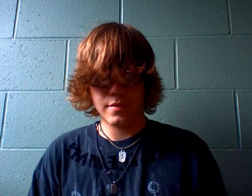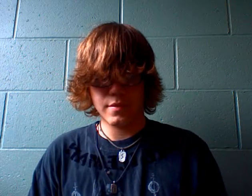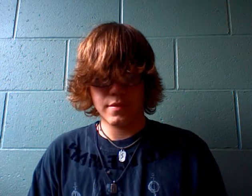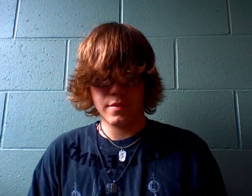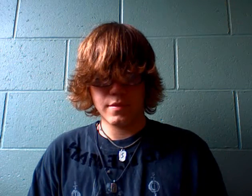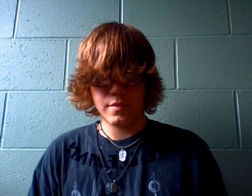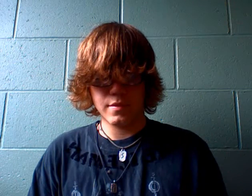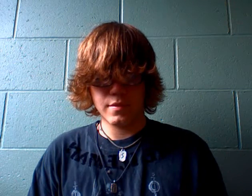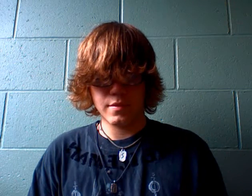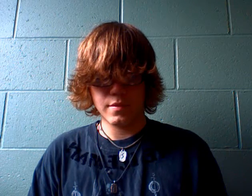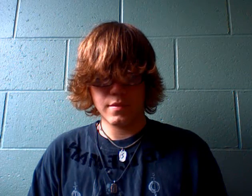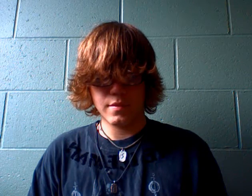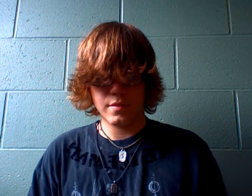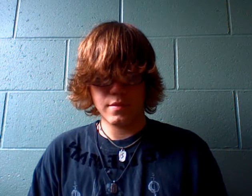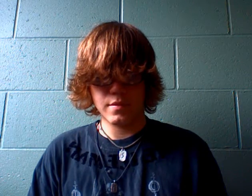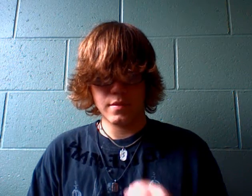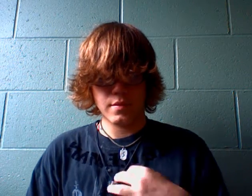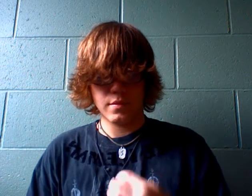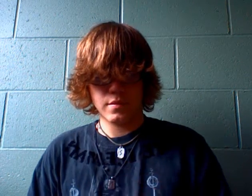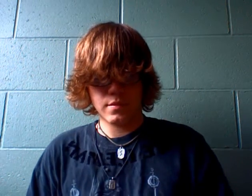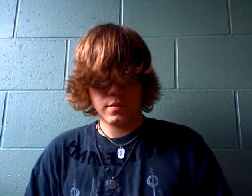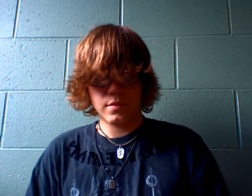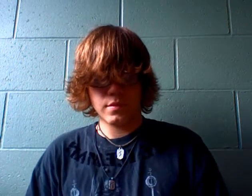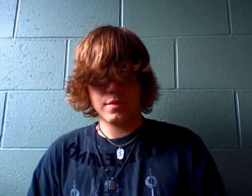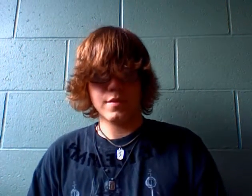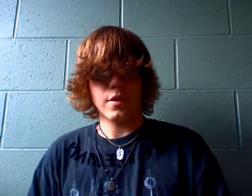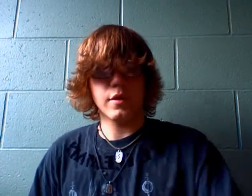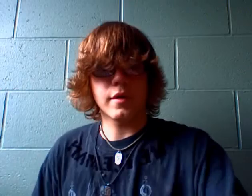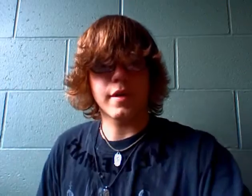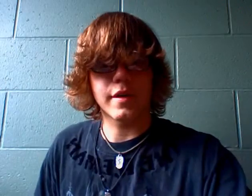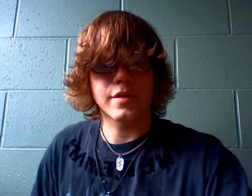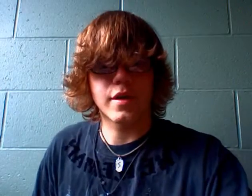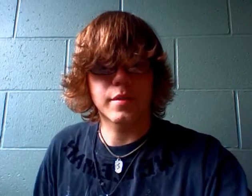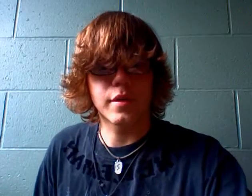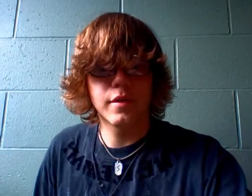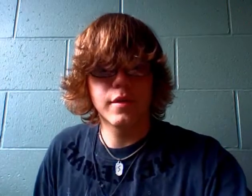I fell for you like a child. Oh, okay, stop.